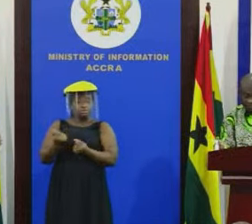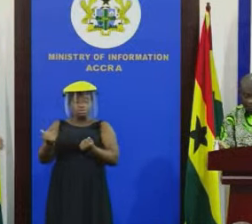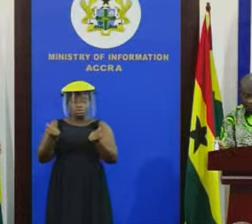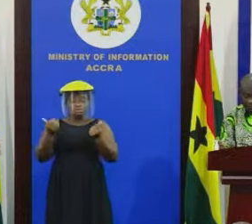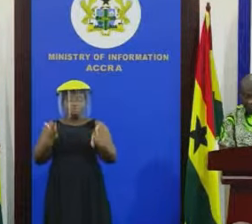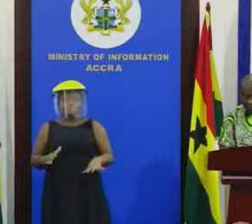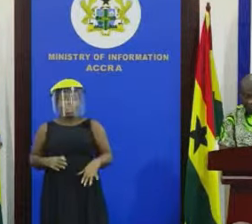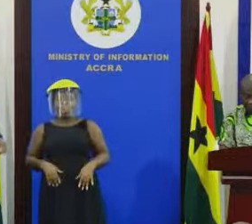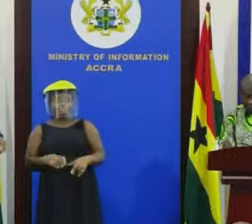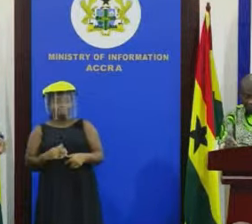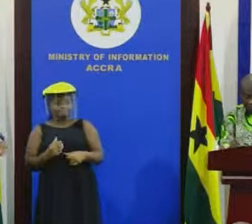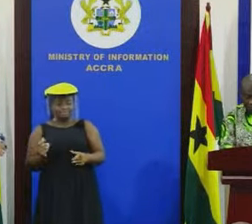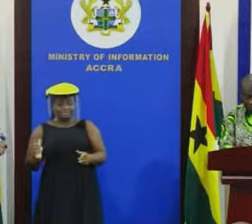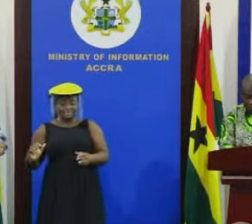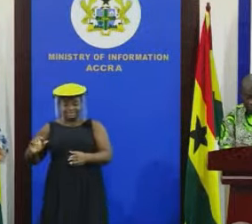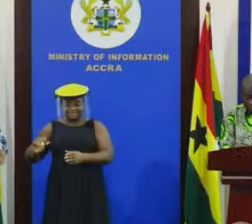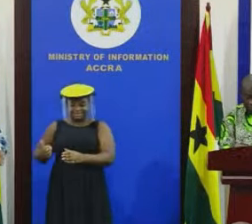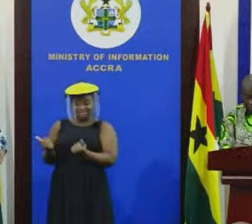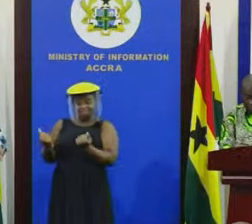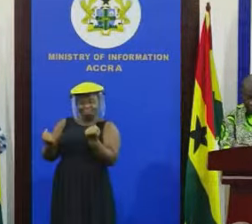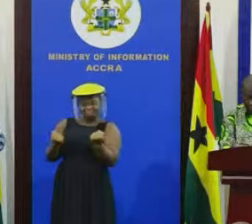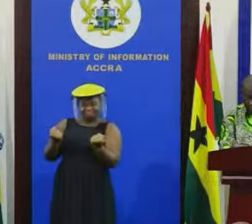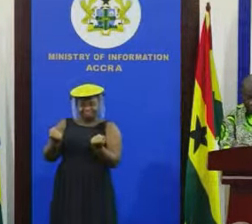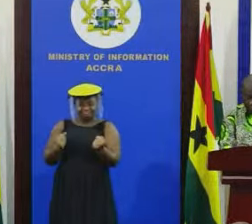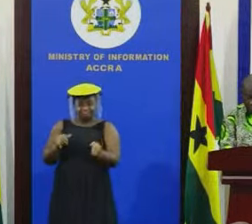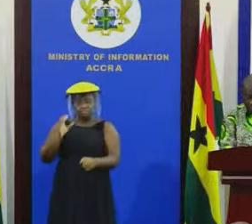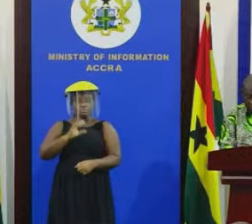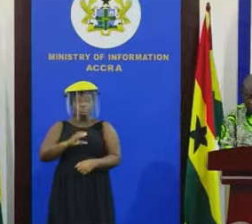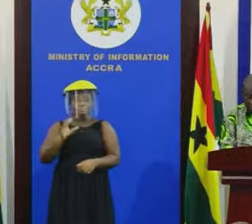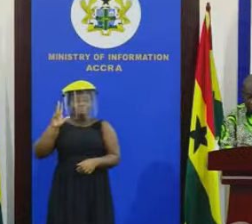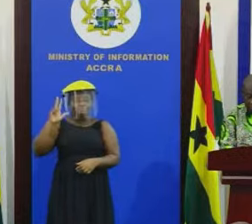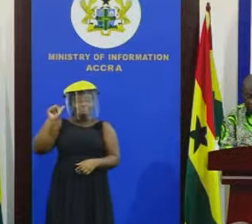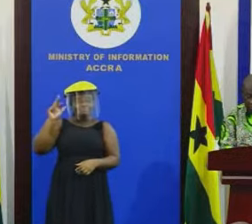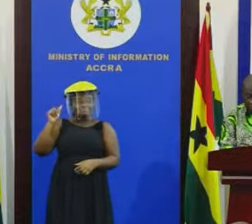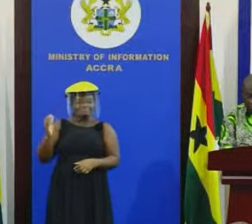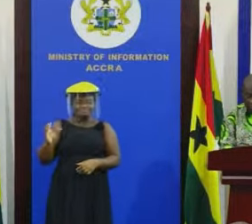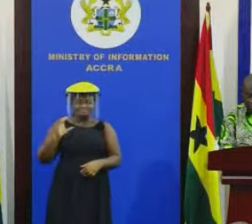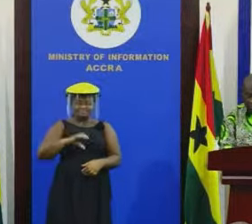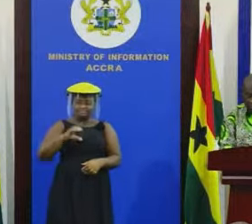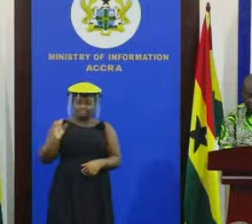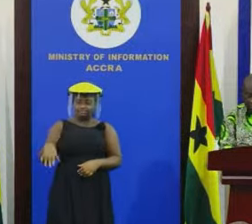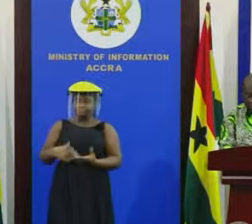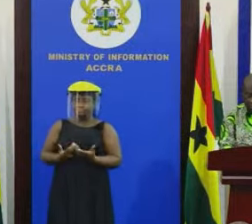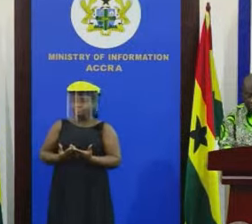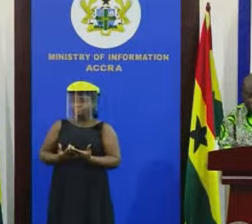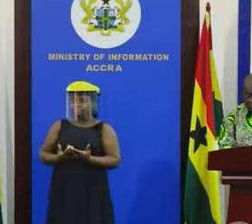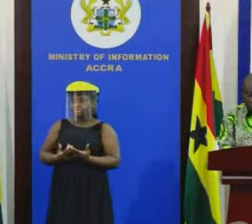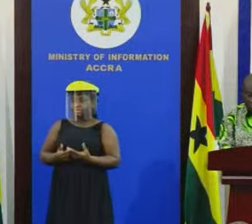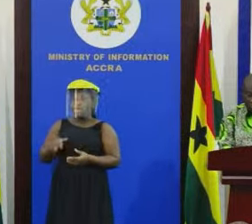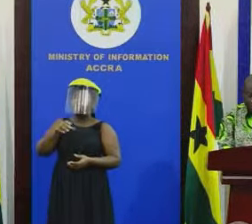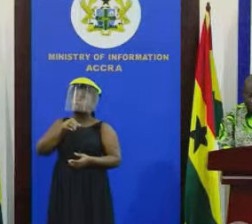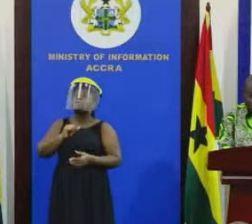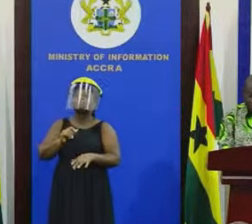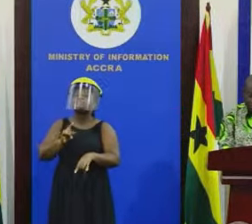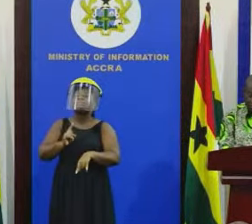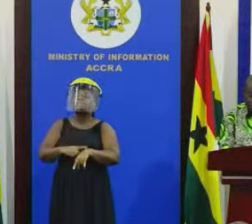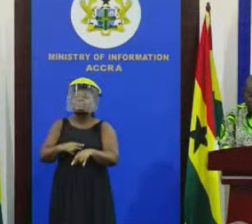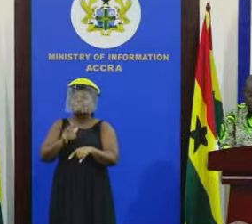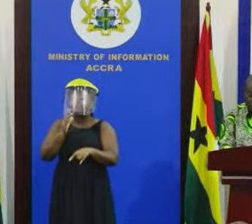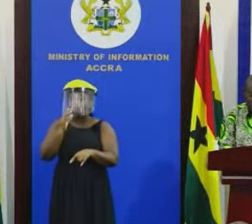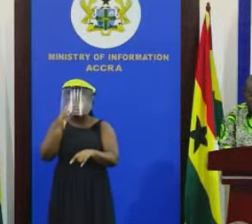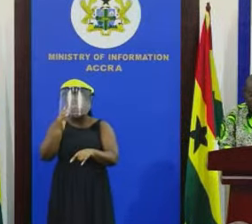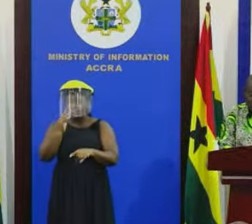man may set off from Accra to Cape Coast. And not like in the olden times when one had to